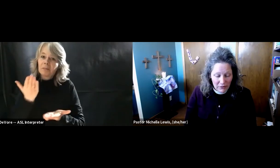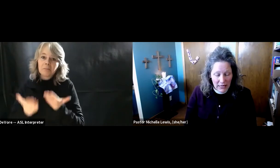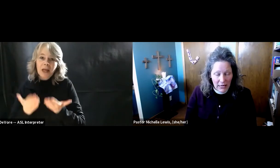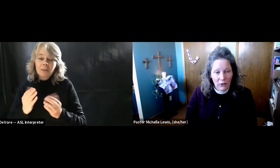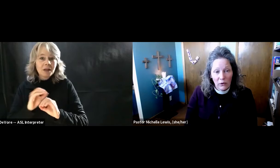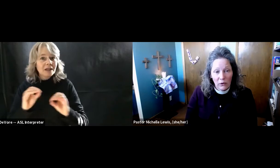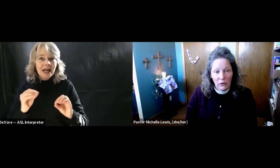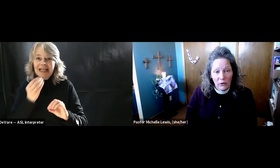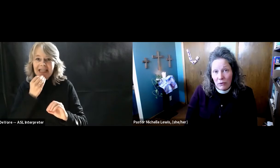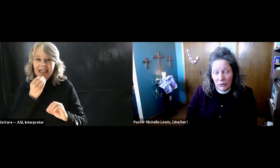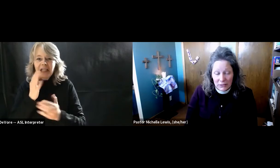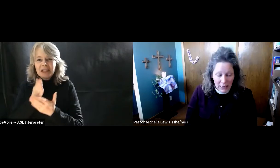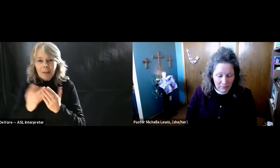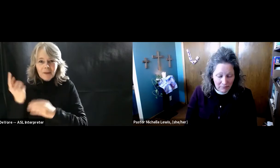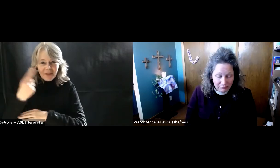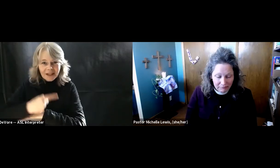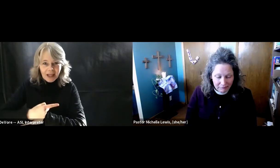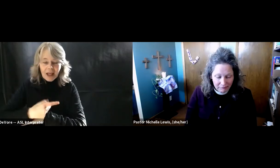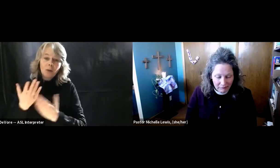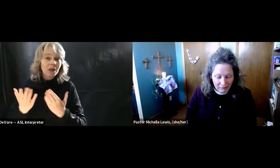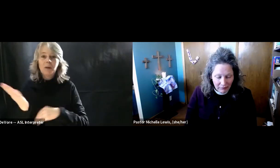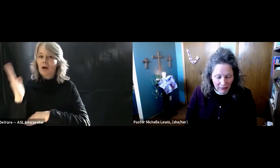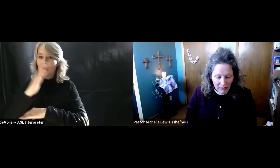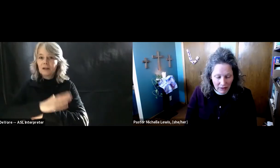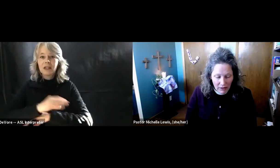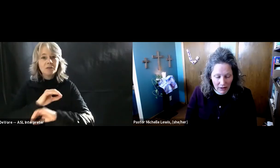part of a day or maybe a whole day.